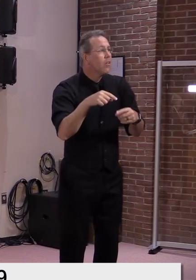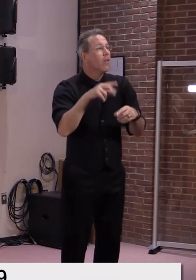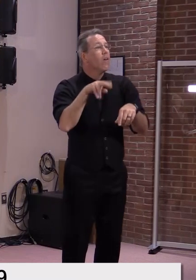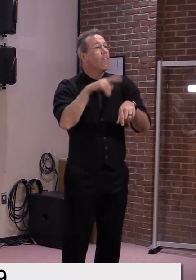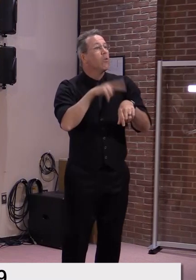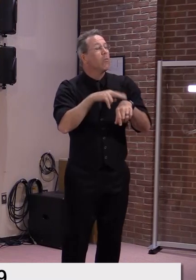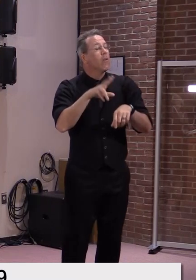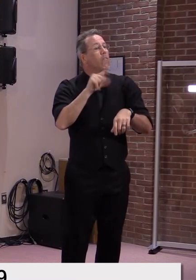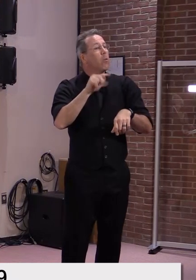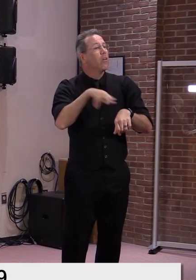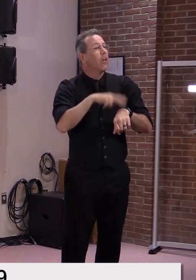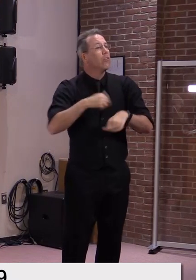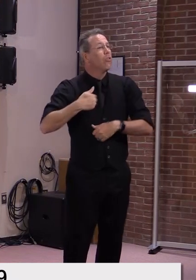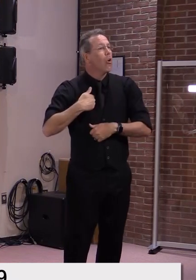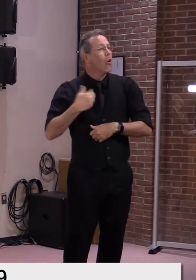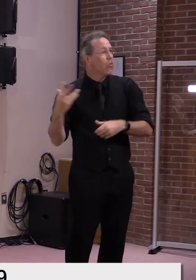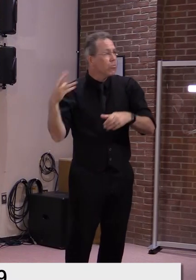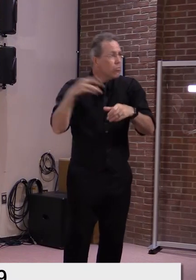vaccines to